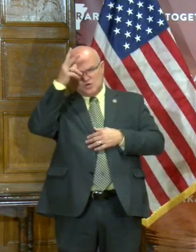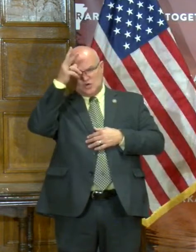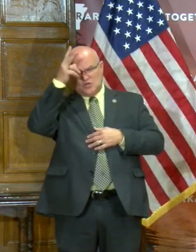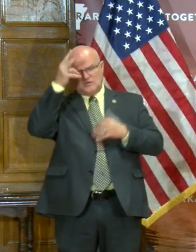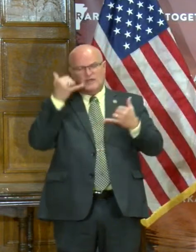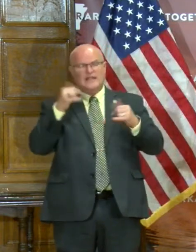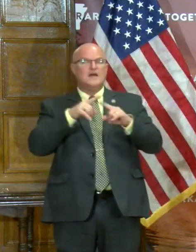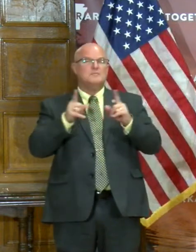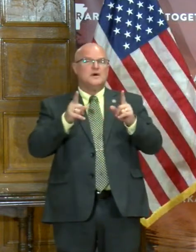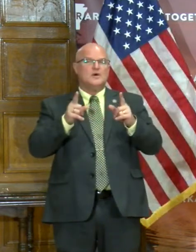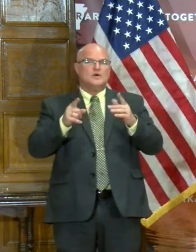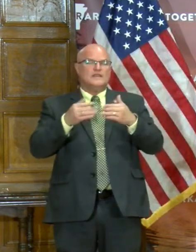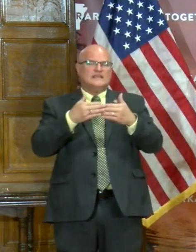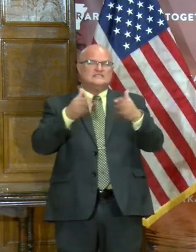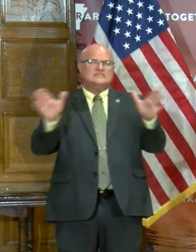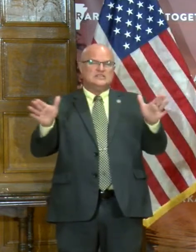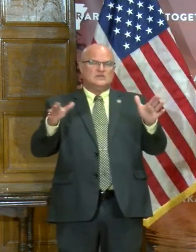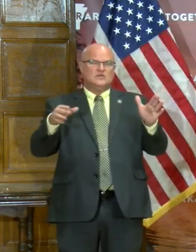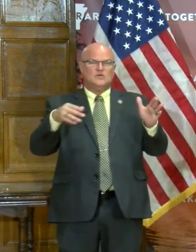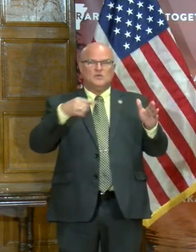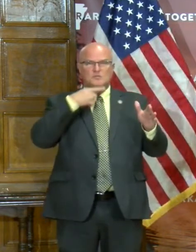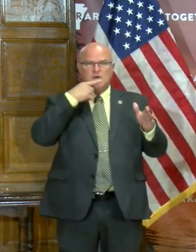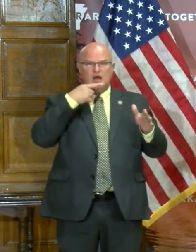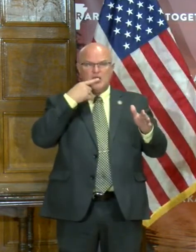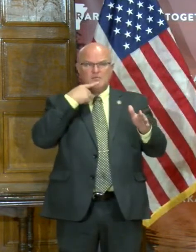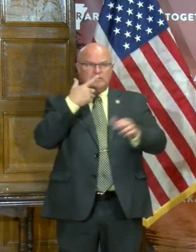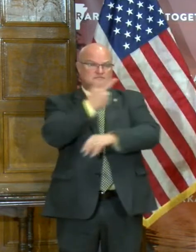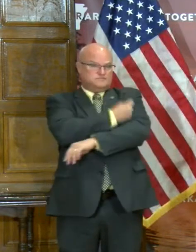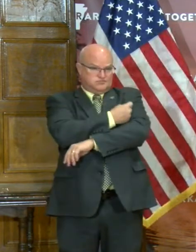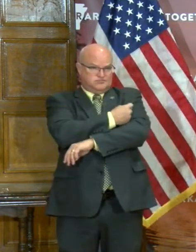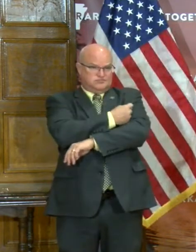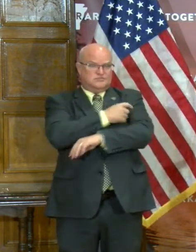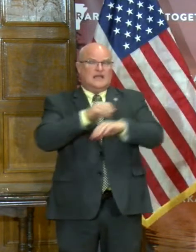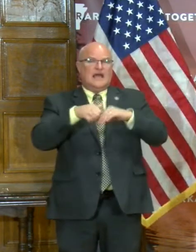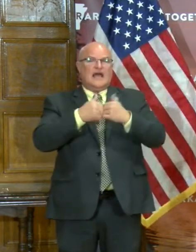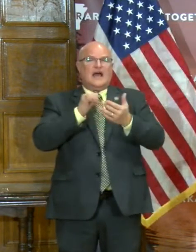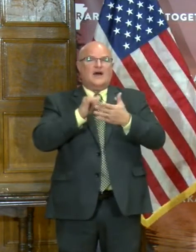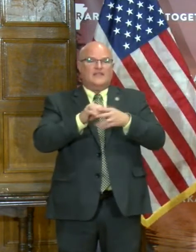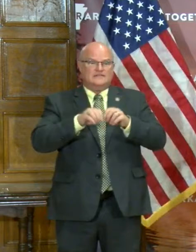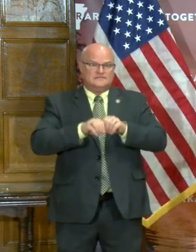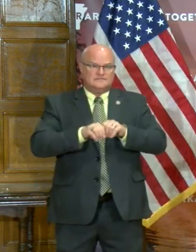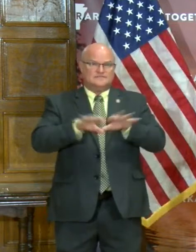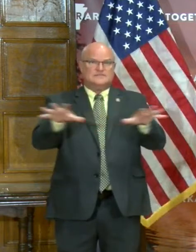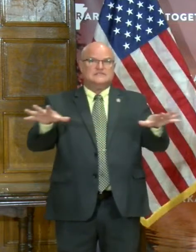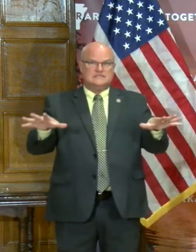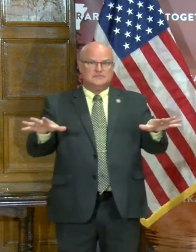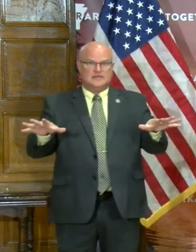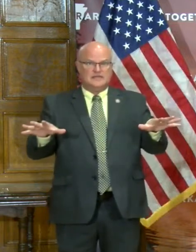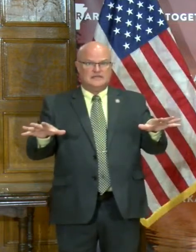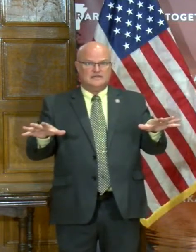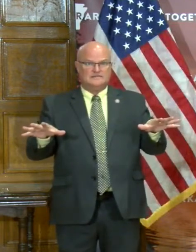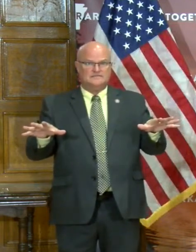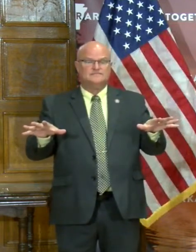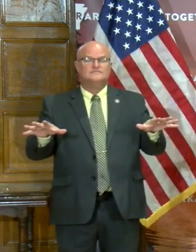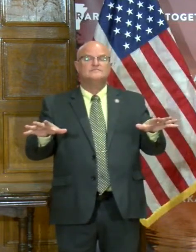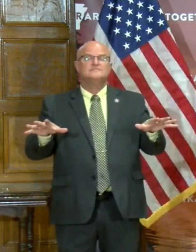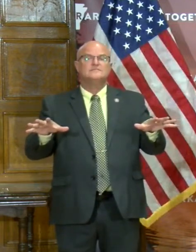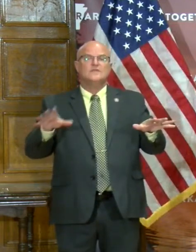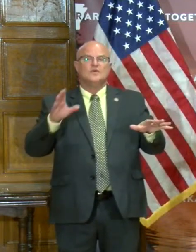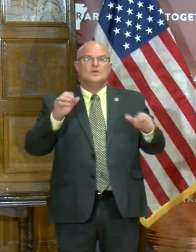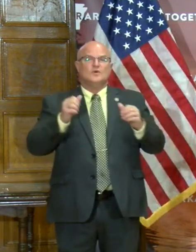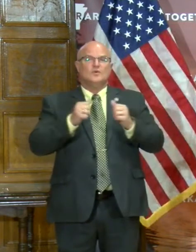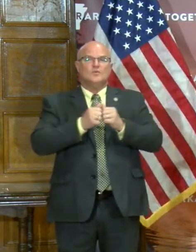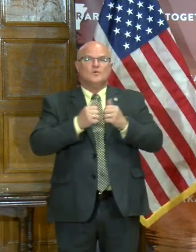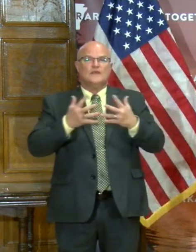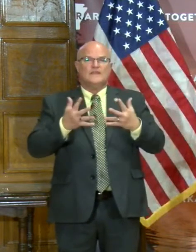but once we get to that general public step on how that's going to be passed out and